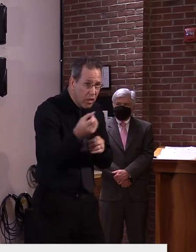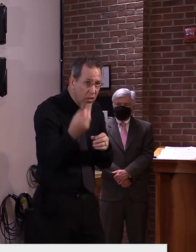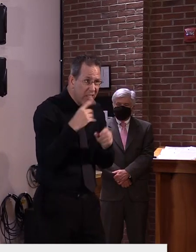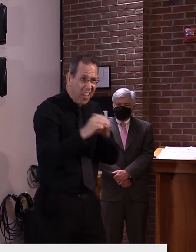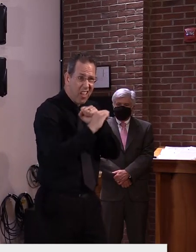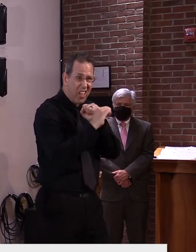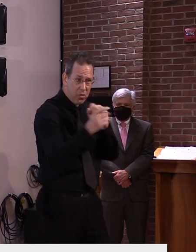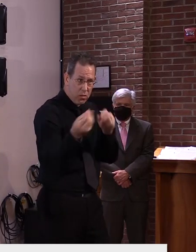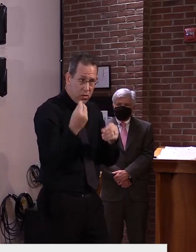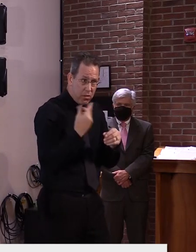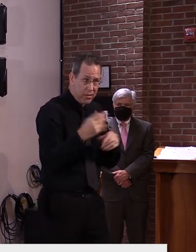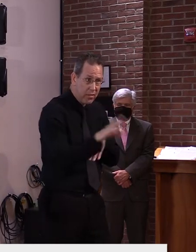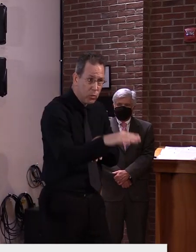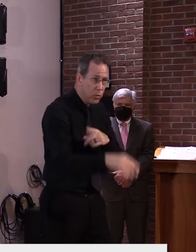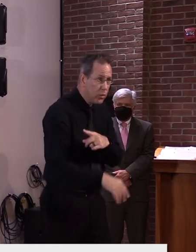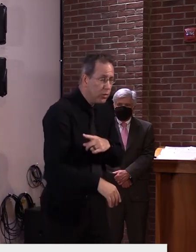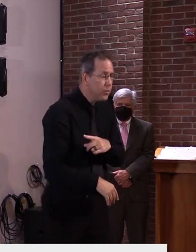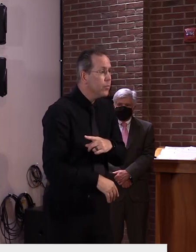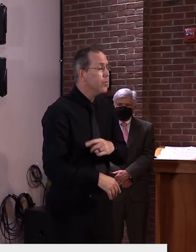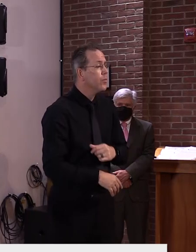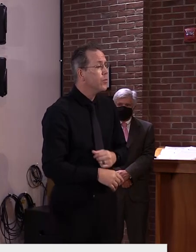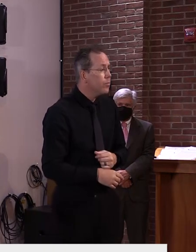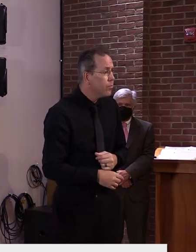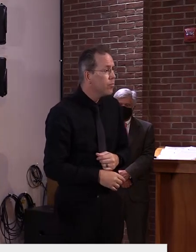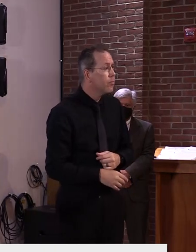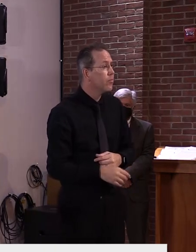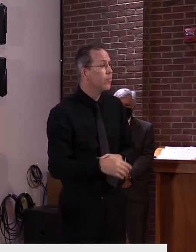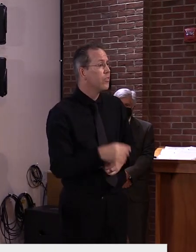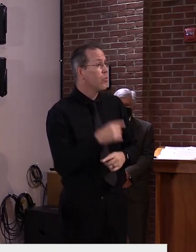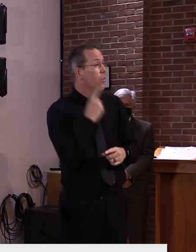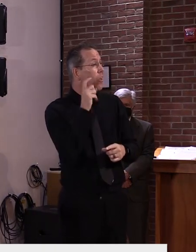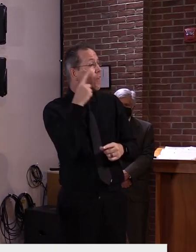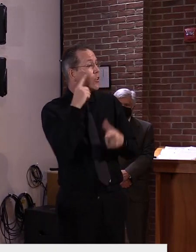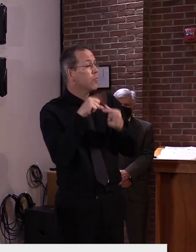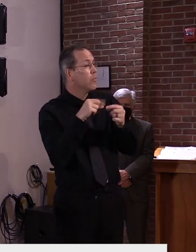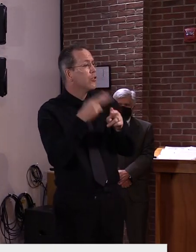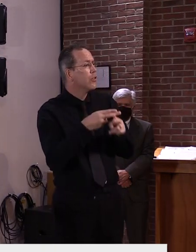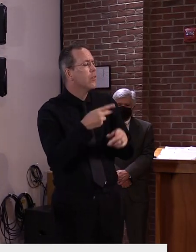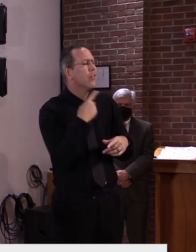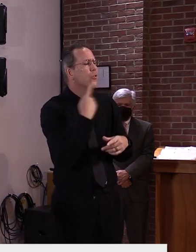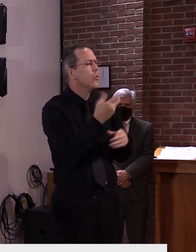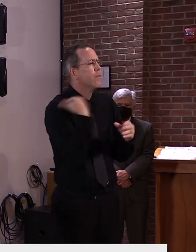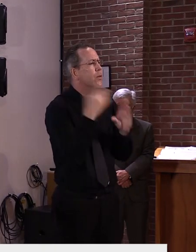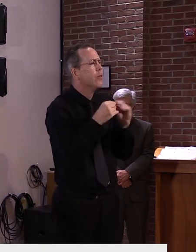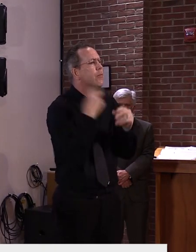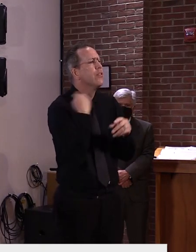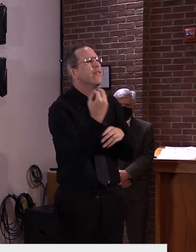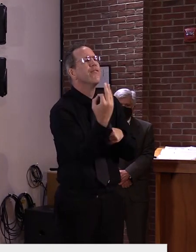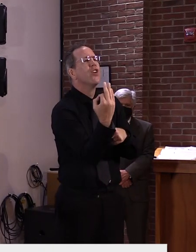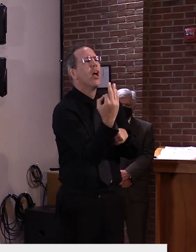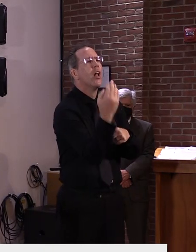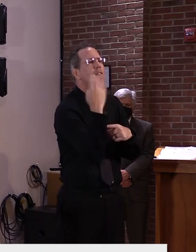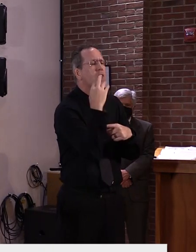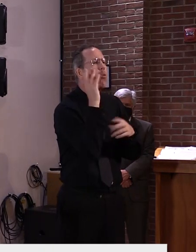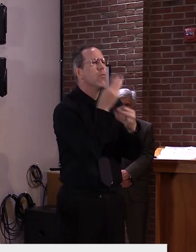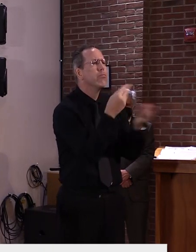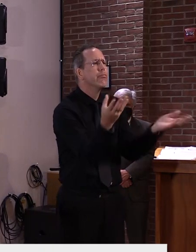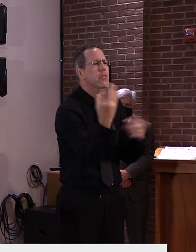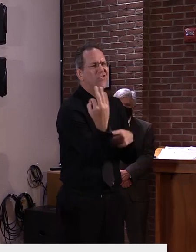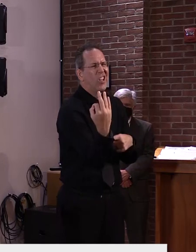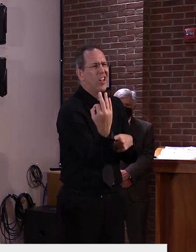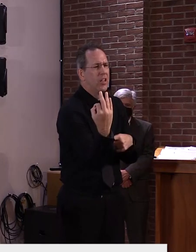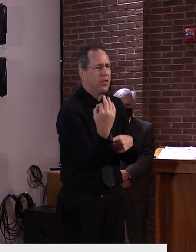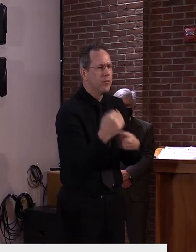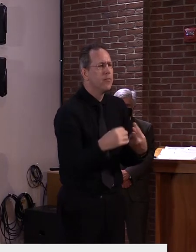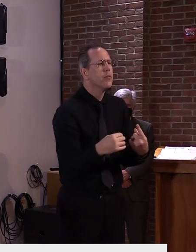from Commissioner Pichak. The data that I was referring to regarding the survey, I will make sure my communications team forwards you because we have a brief